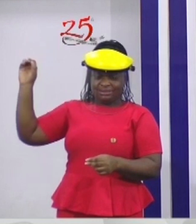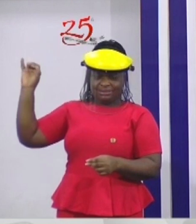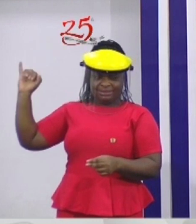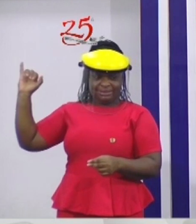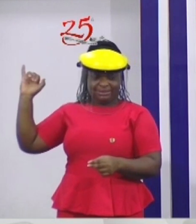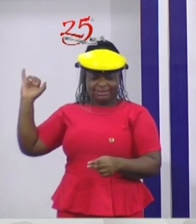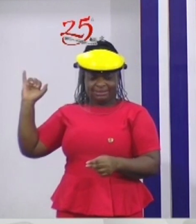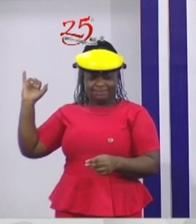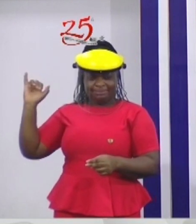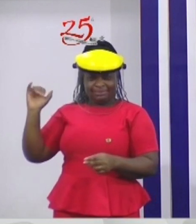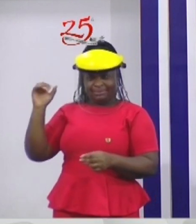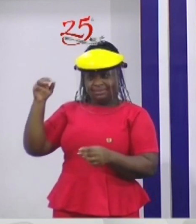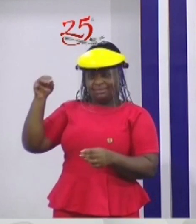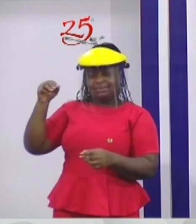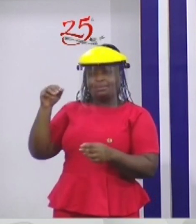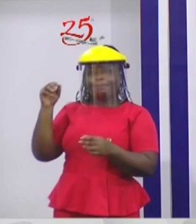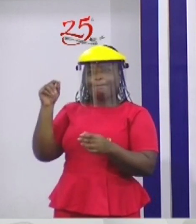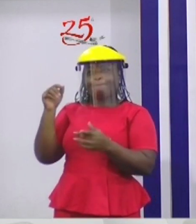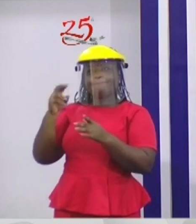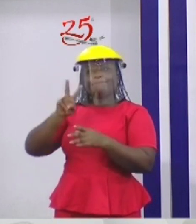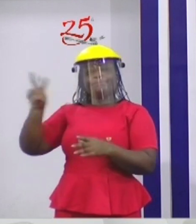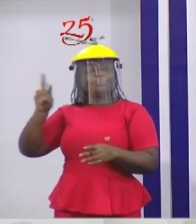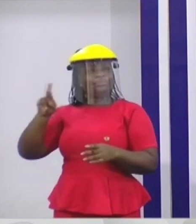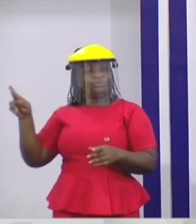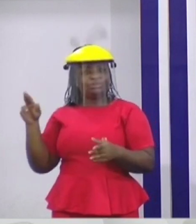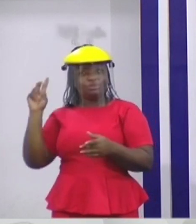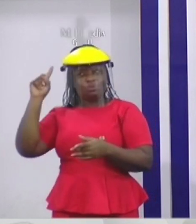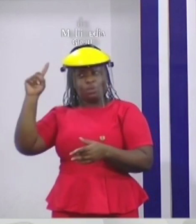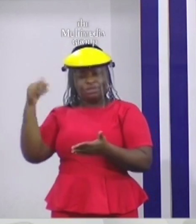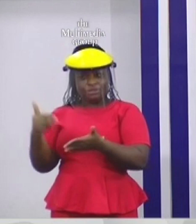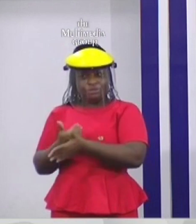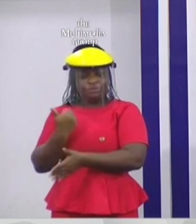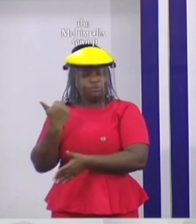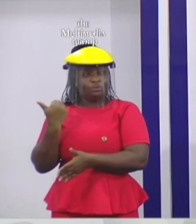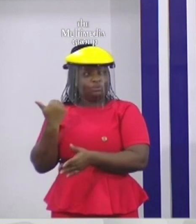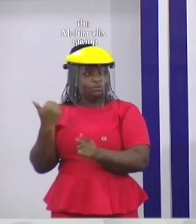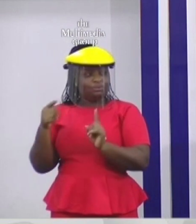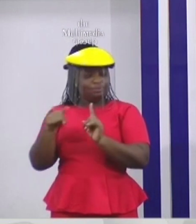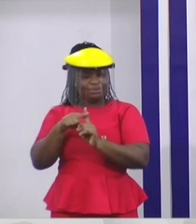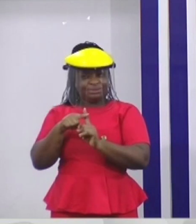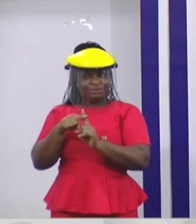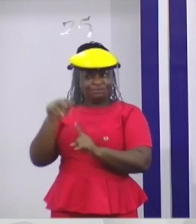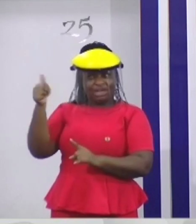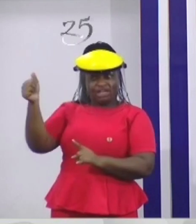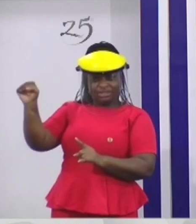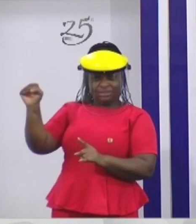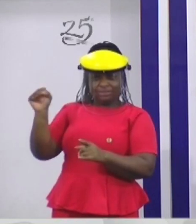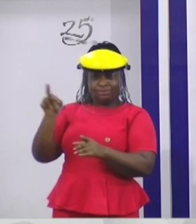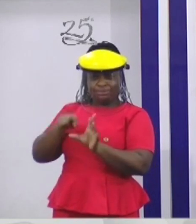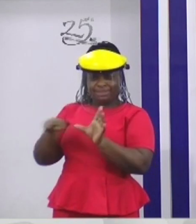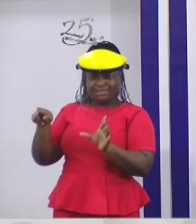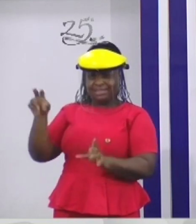Metropolitan Assembly. Upper West, no new case. Volta, 1 new case in Ho. Ashanti, 307 new cases,